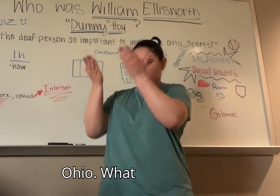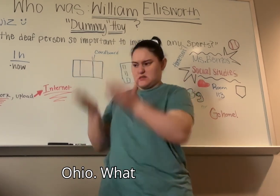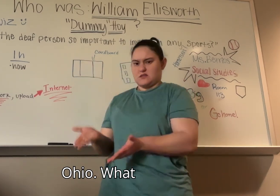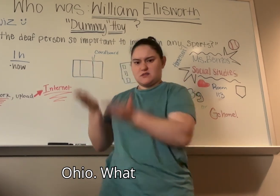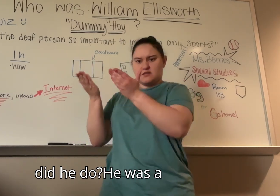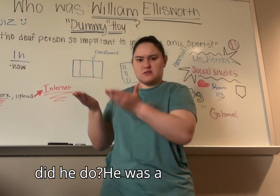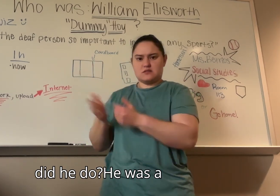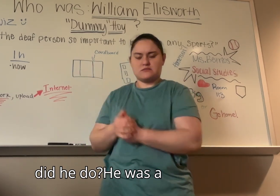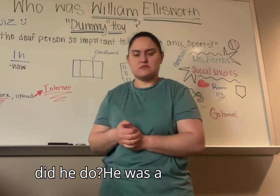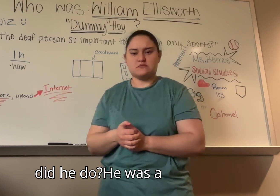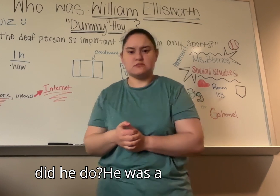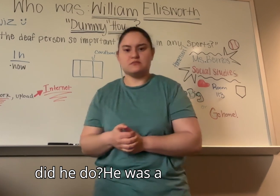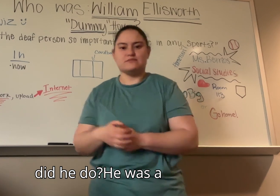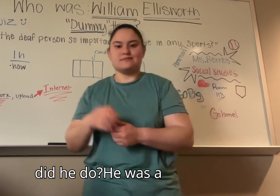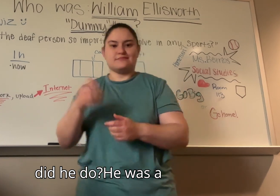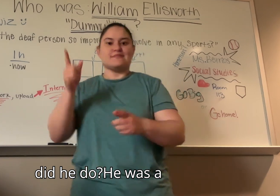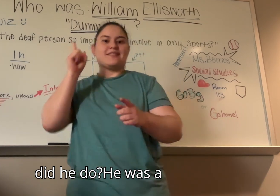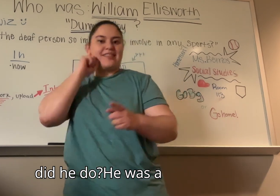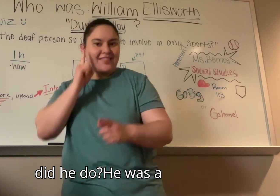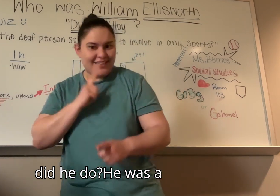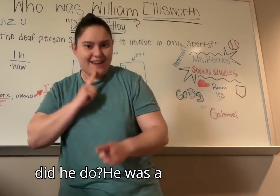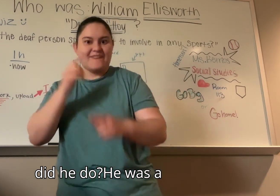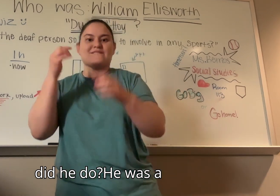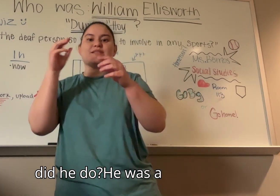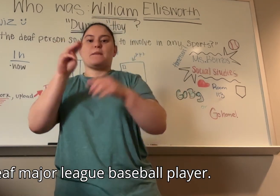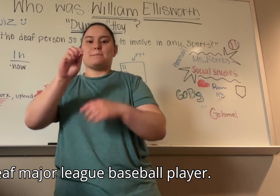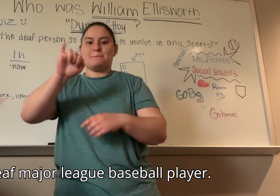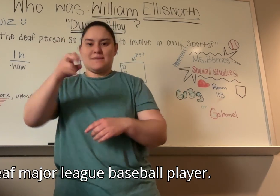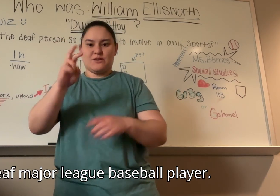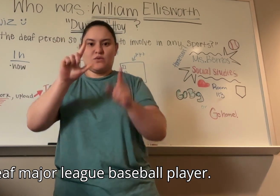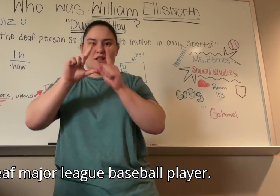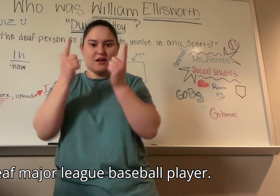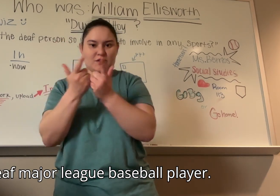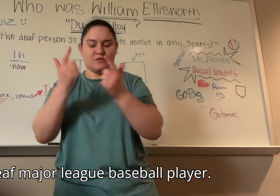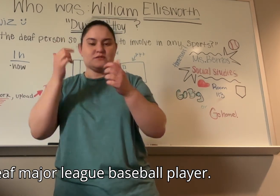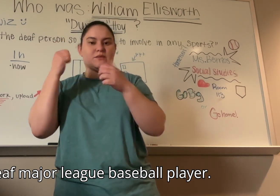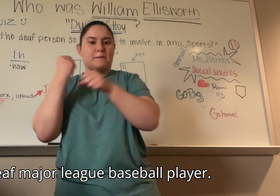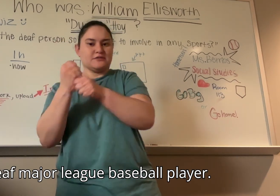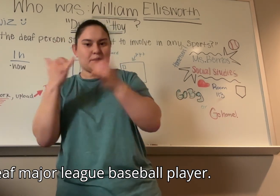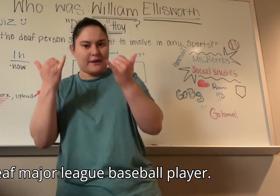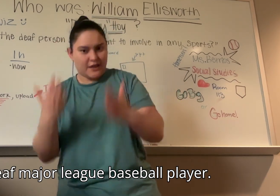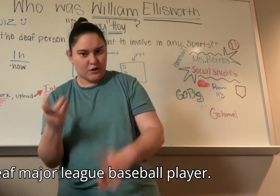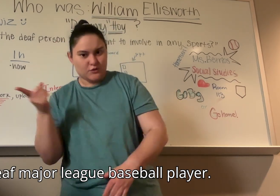What did he do? He was a deaf Major League Baseball player.